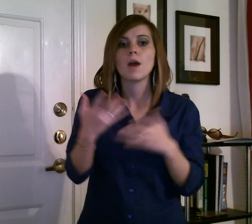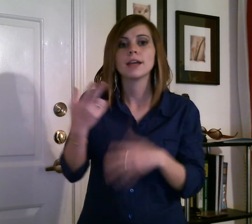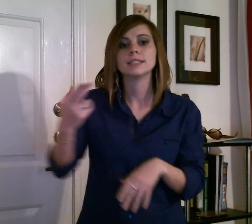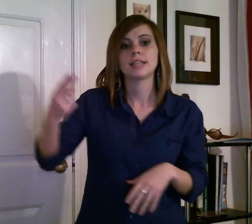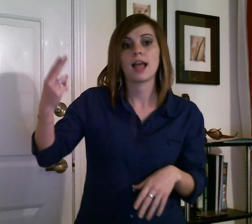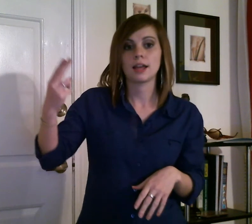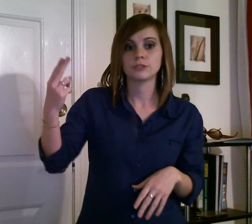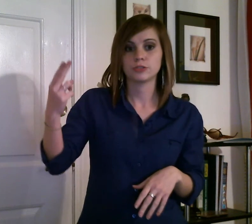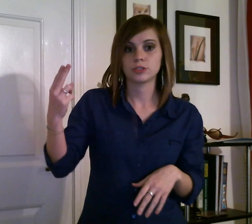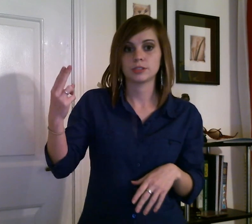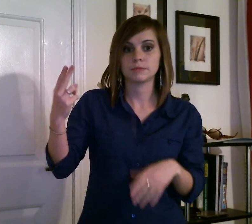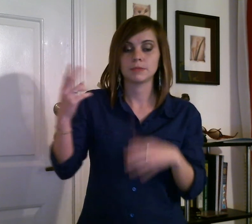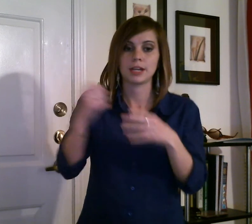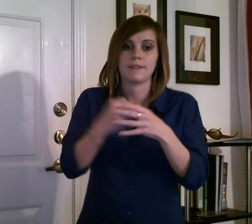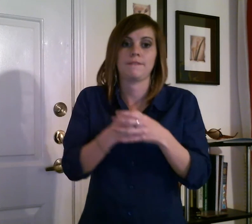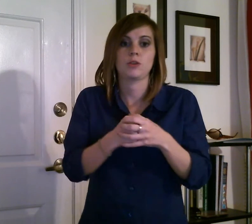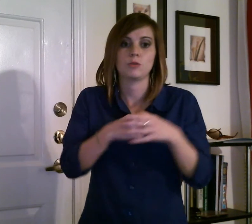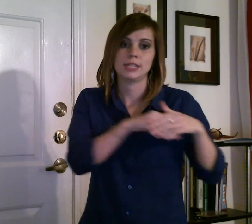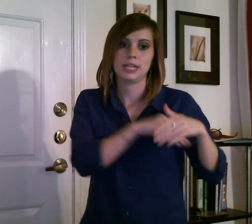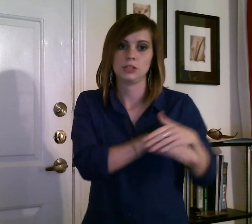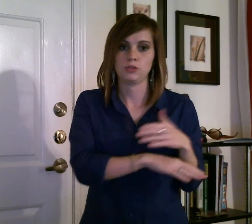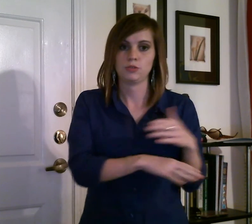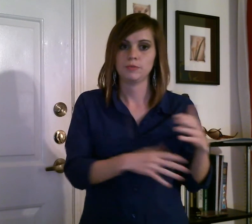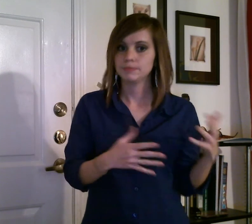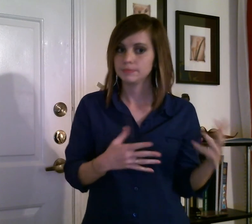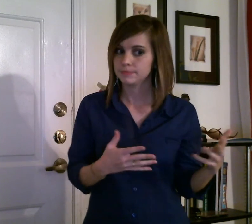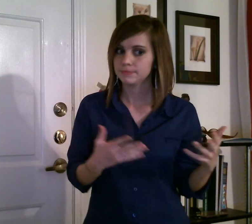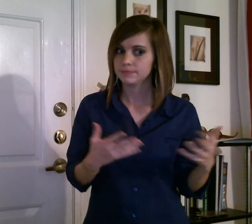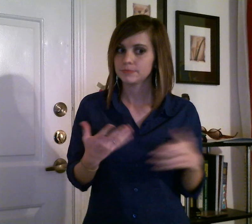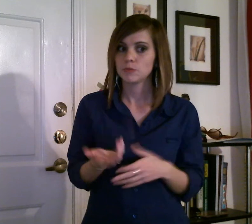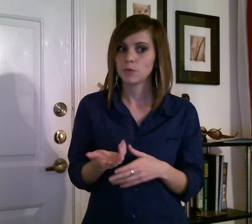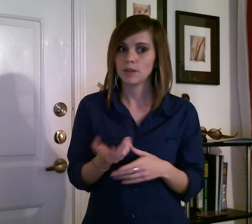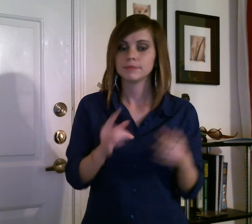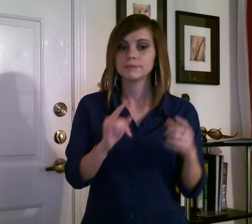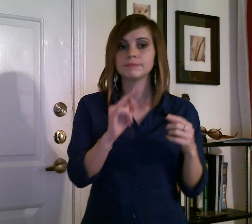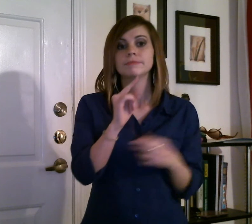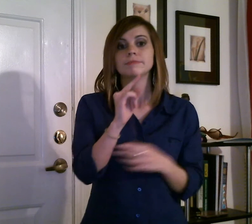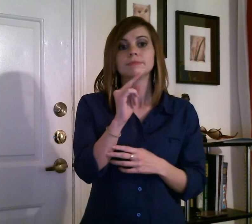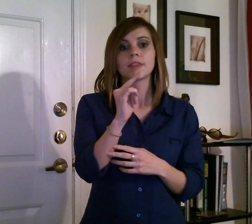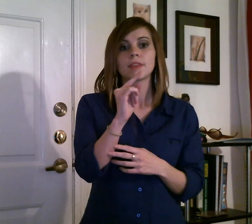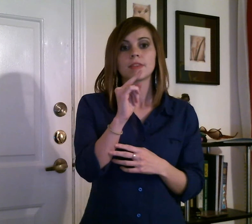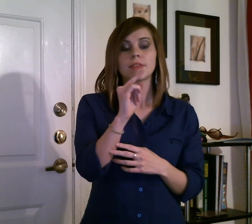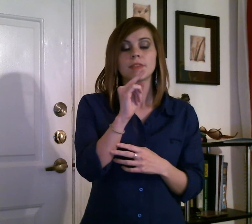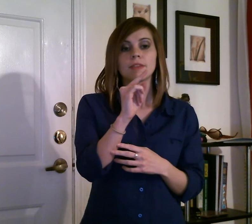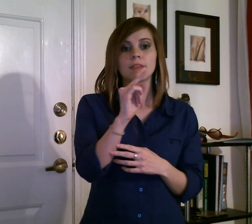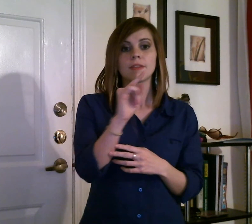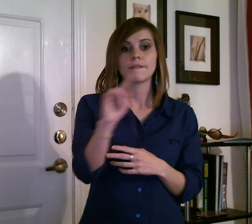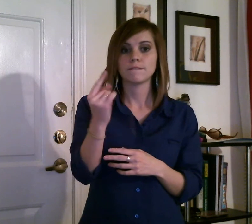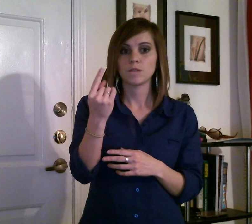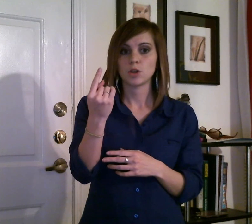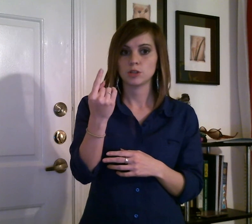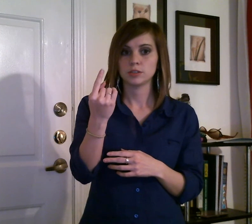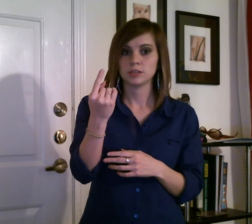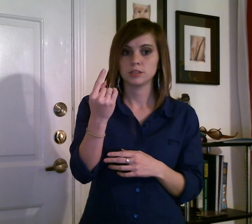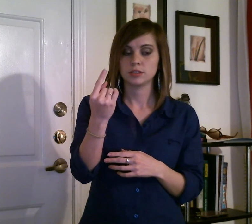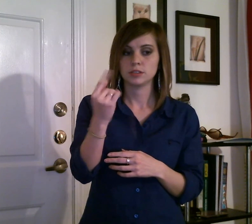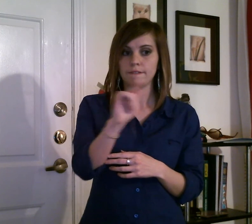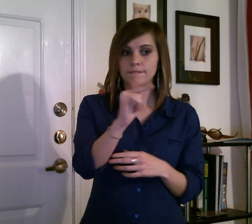step of the reaction, and I'm just kind of doing the most basic type of fusion that happens